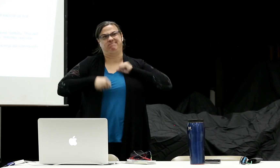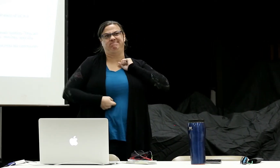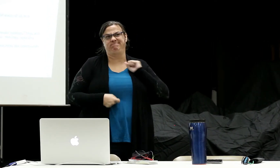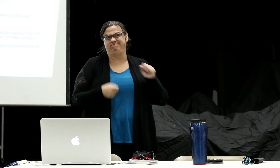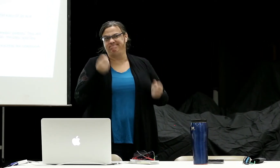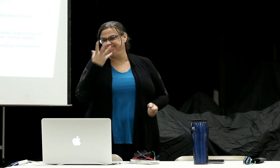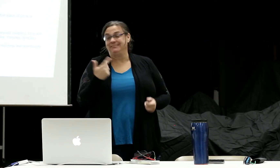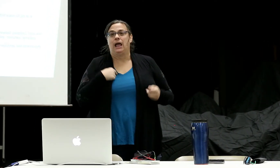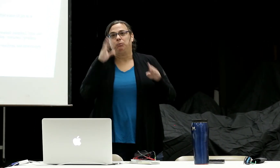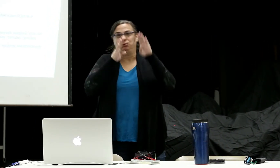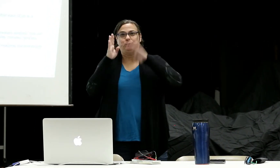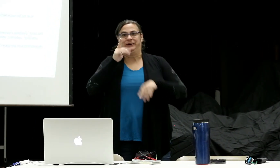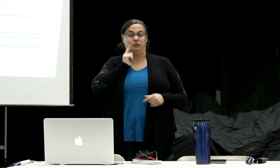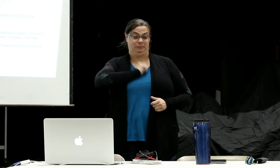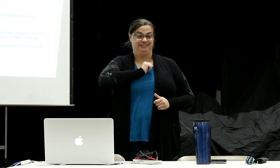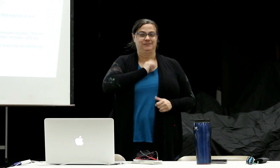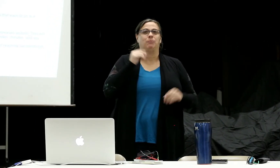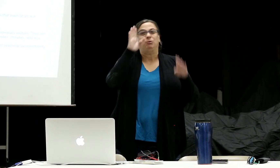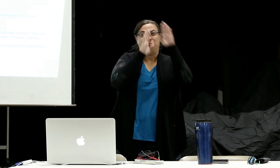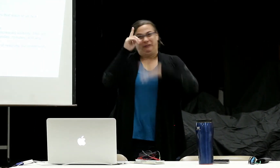that this afternoon during the workshop. But